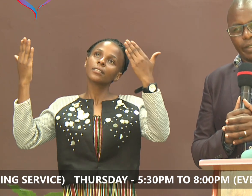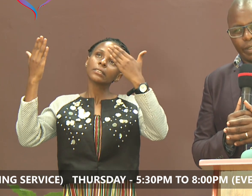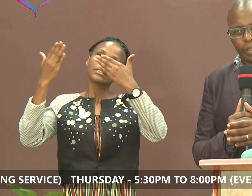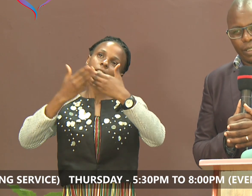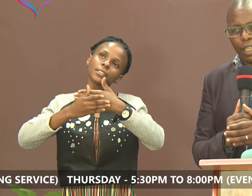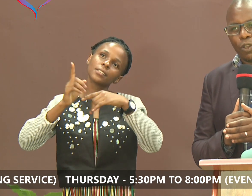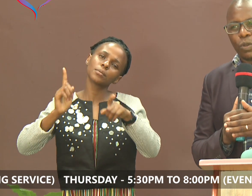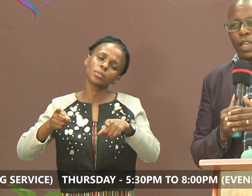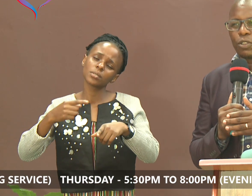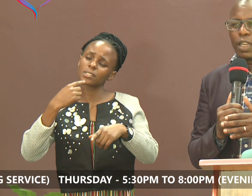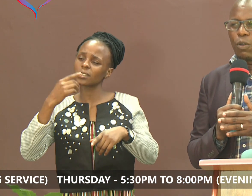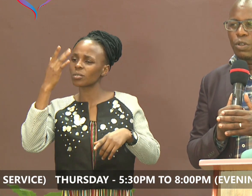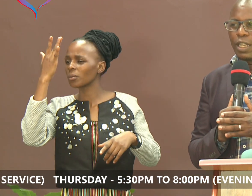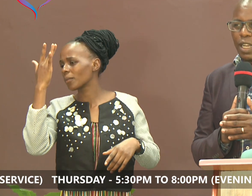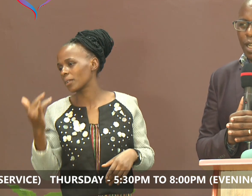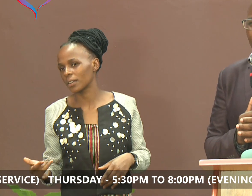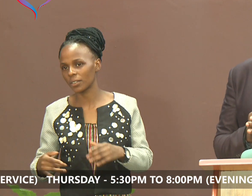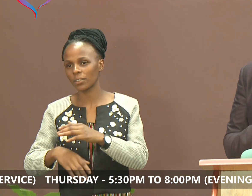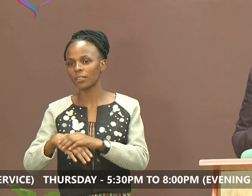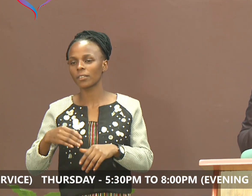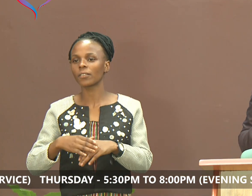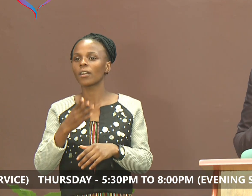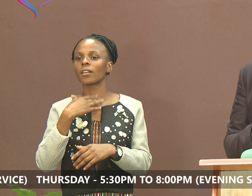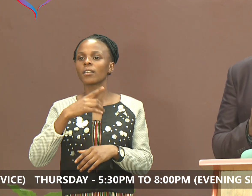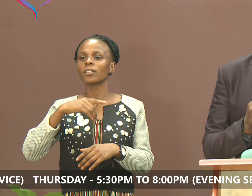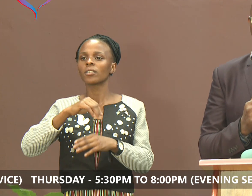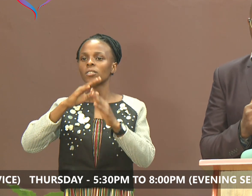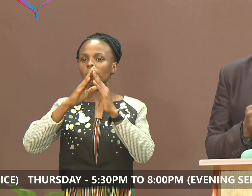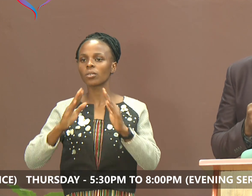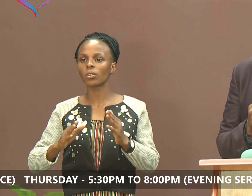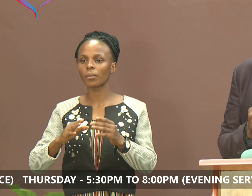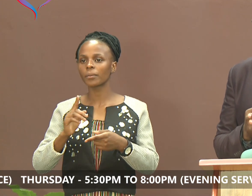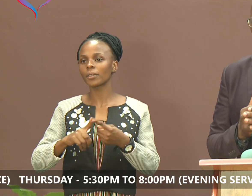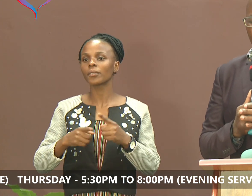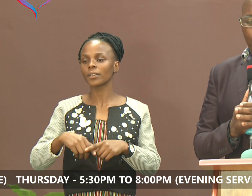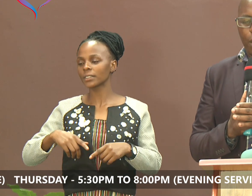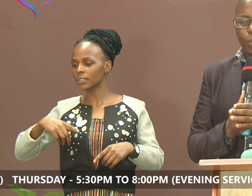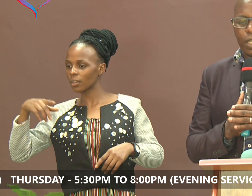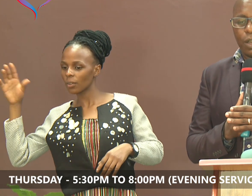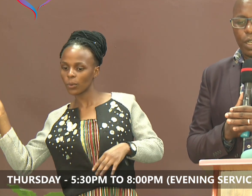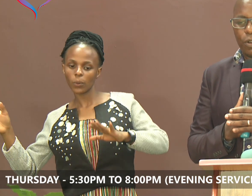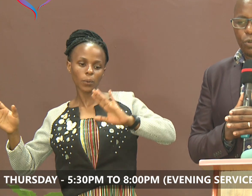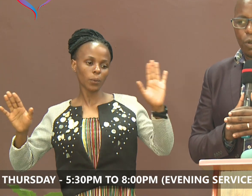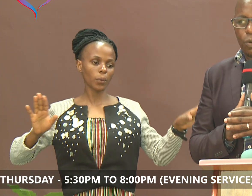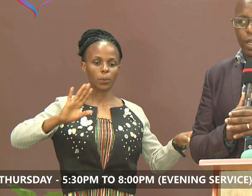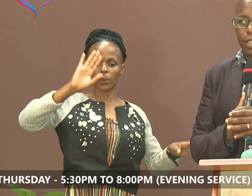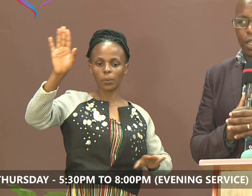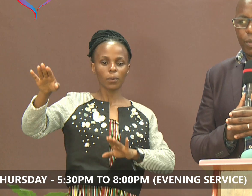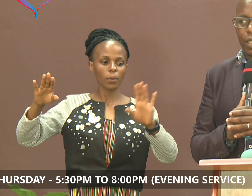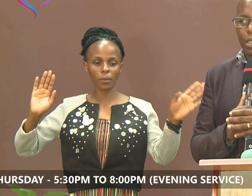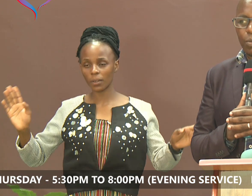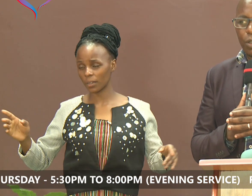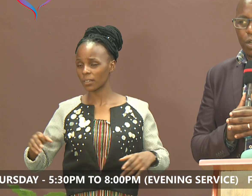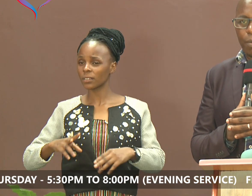buzibidechi, no ulianga tuwea gala kuda kaba, nune bagenda nga wako vido, mukuomo, pakadu msigala wekano, tula